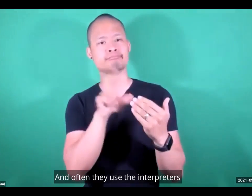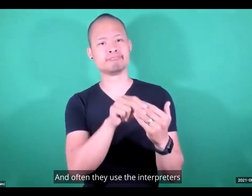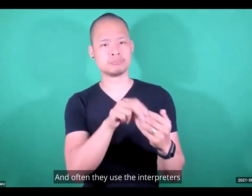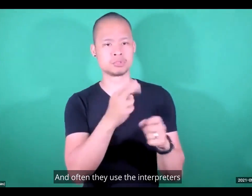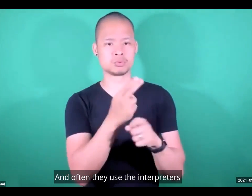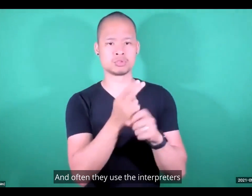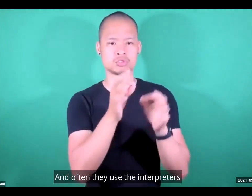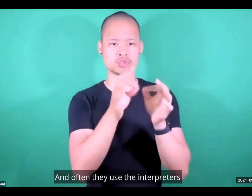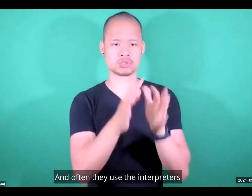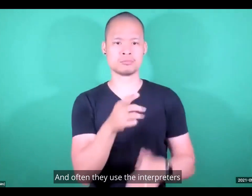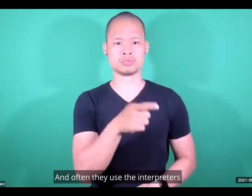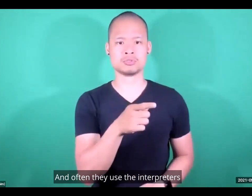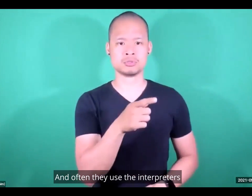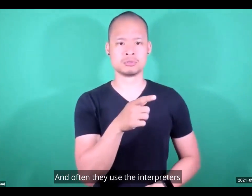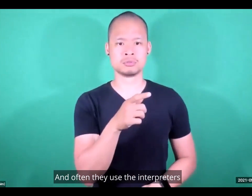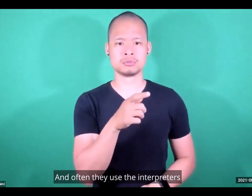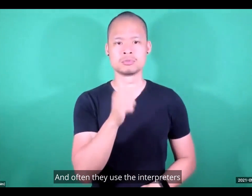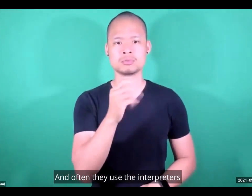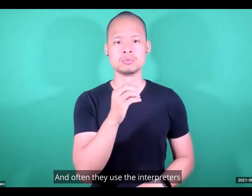and